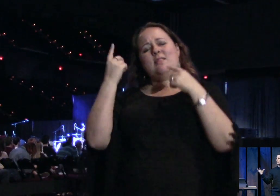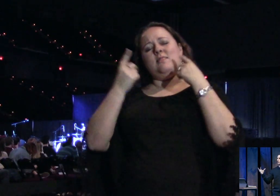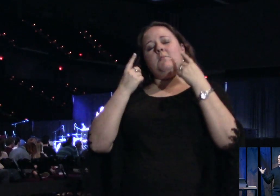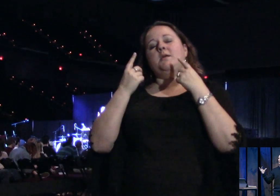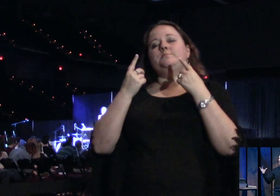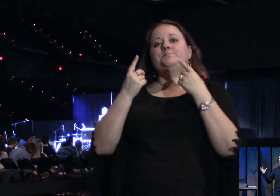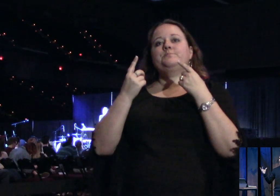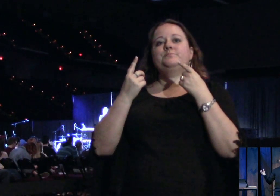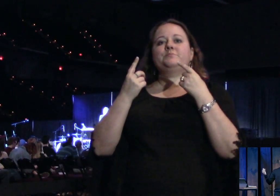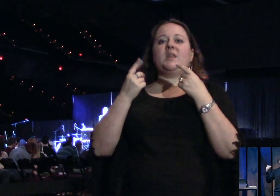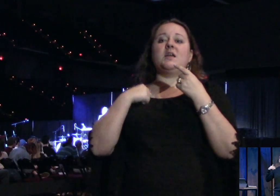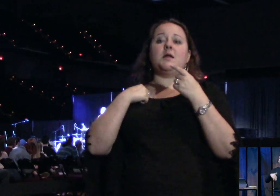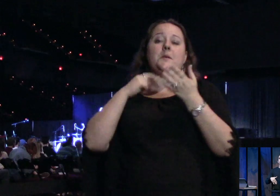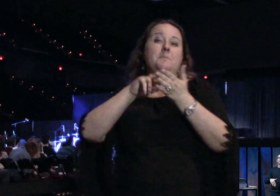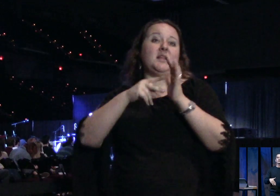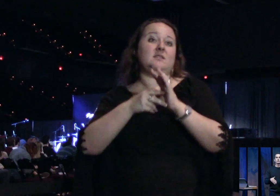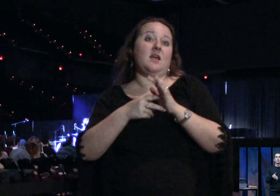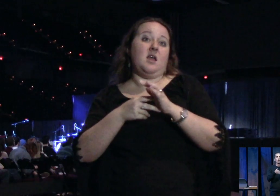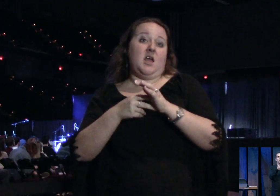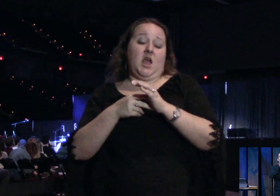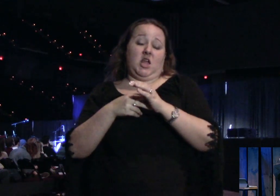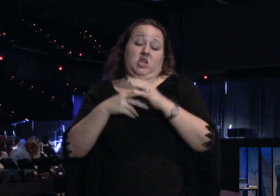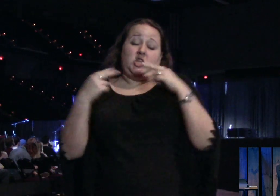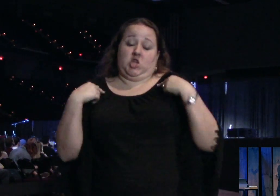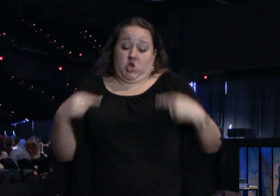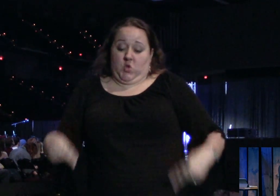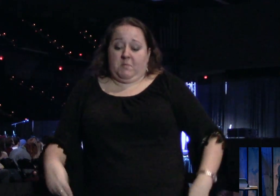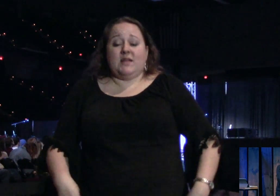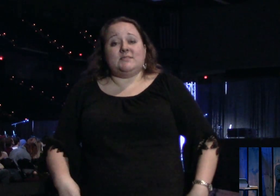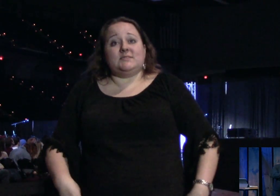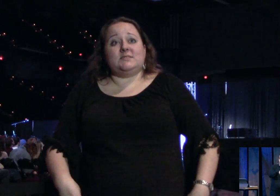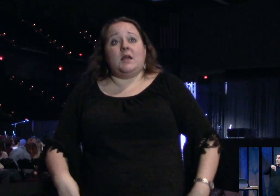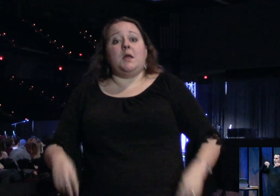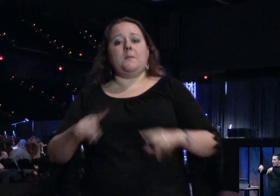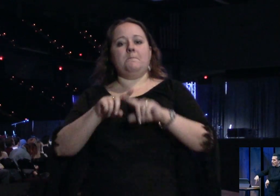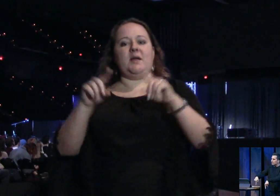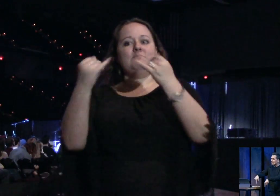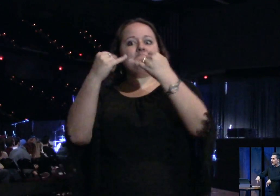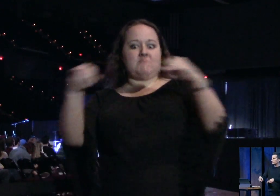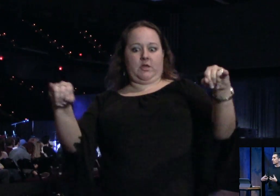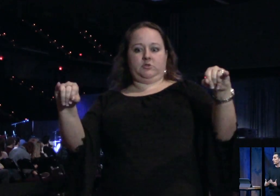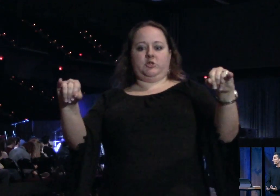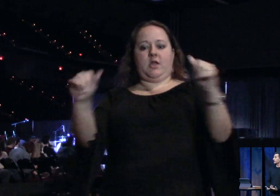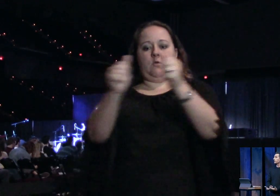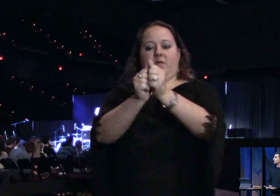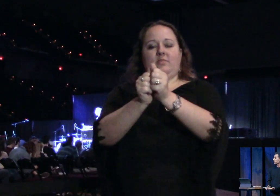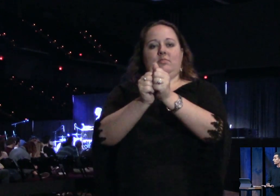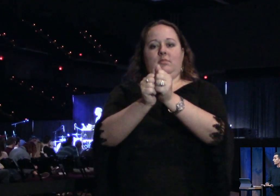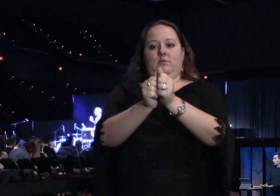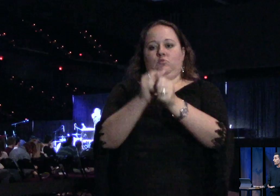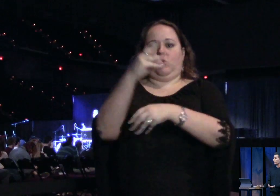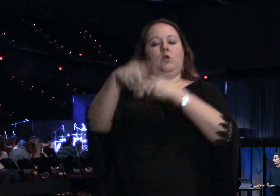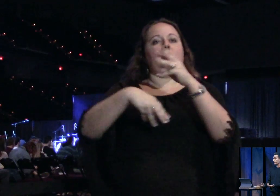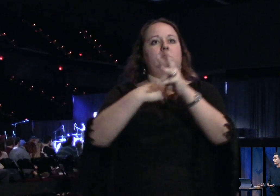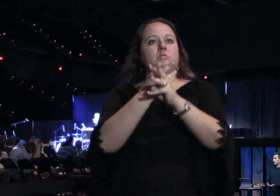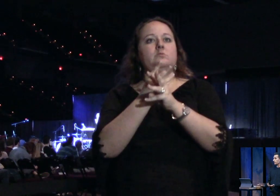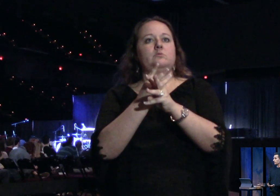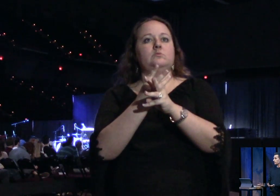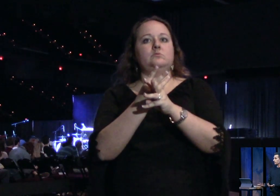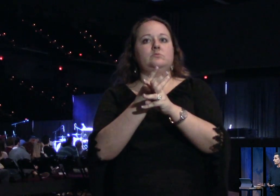to? Well, it's referring to human existence within the confines of the material